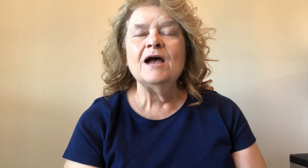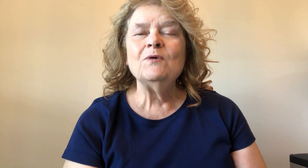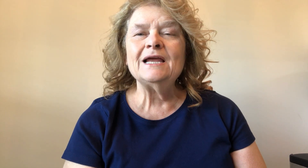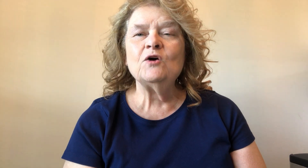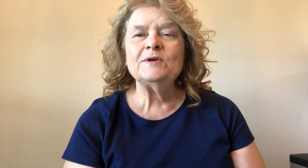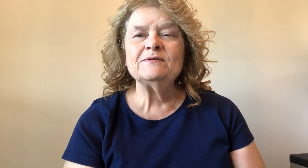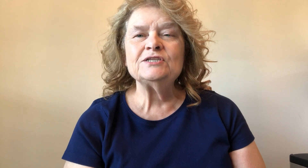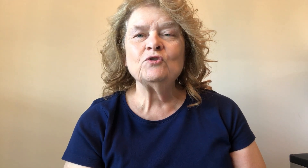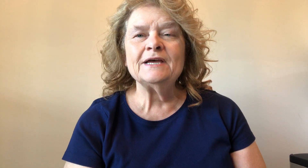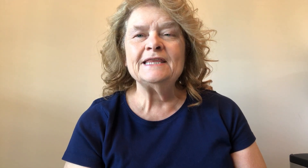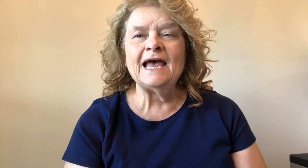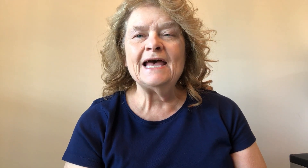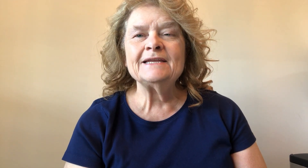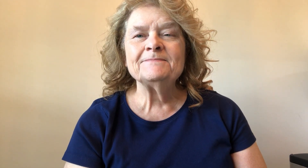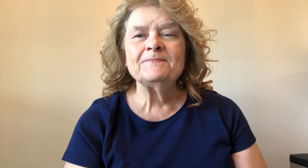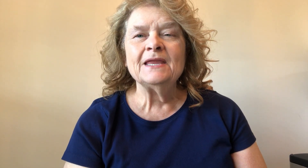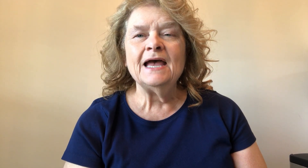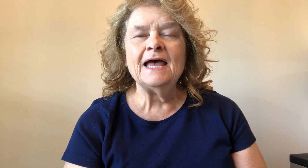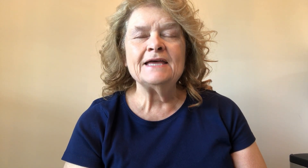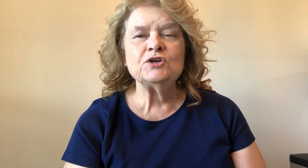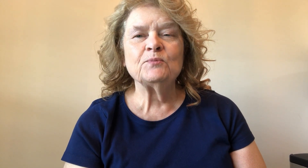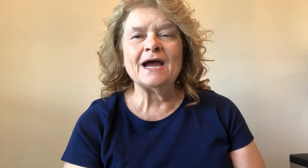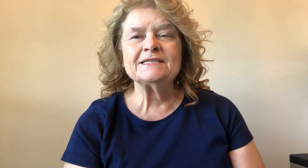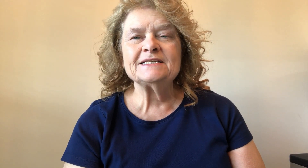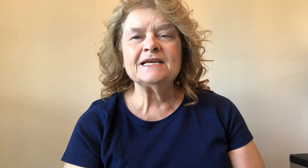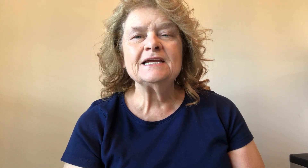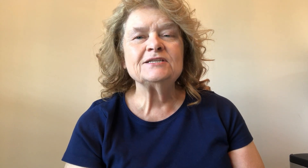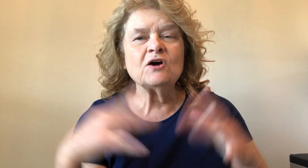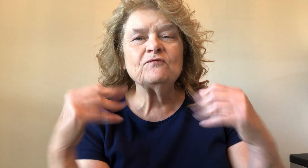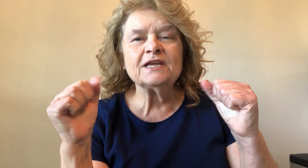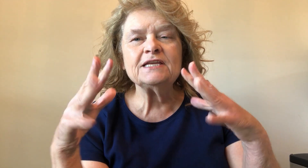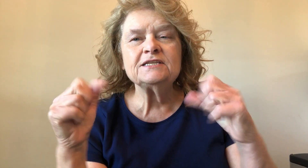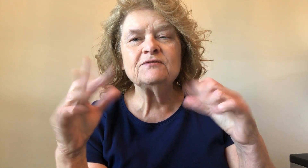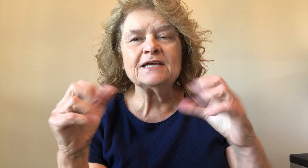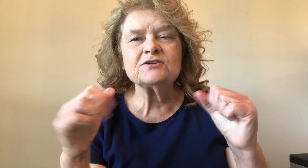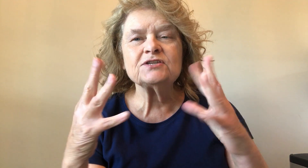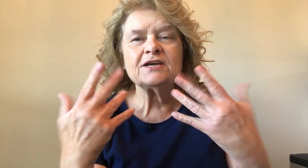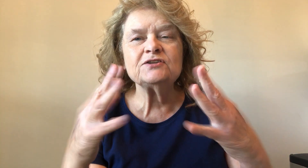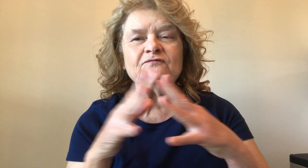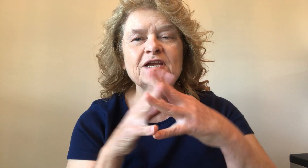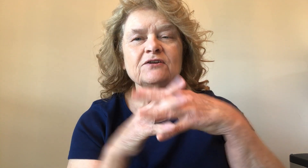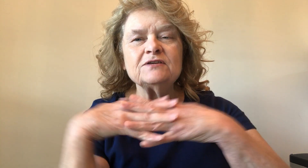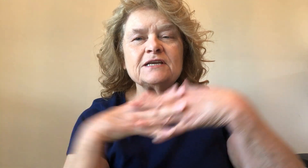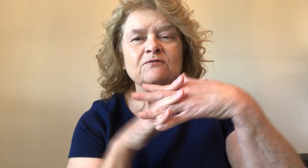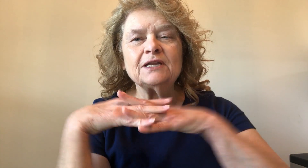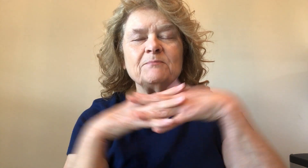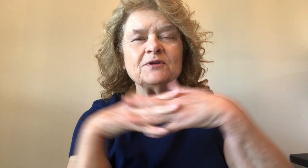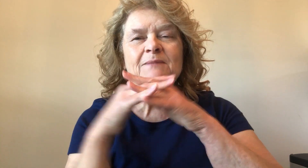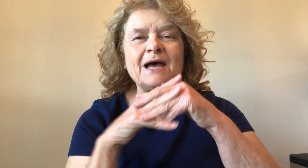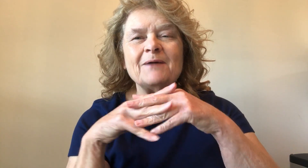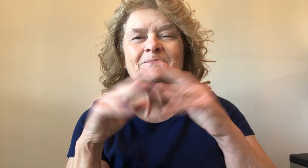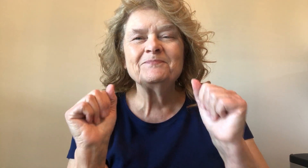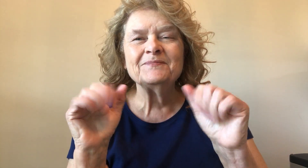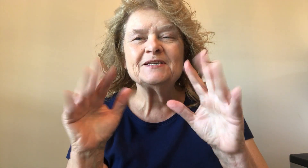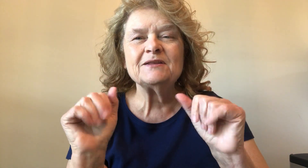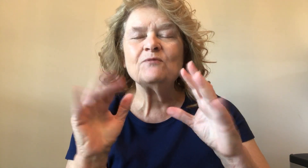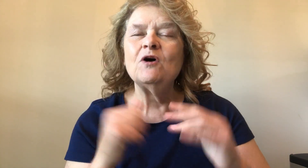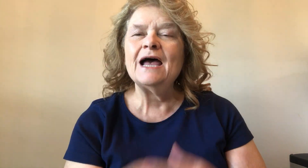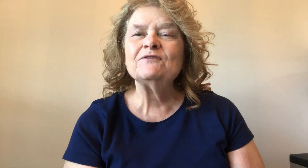Well, I hope you enjoyed that and you're practicing. Don't forget to exercise your fingers and limber them up so they won't have